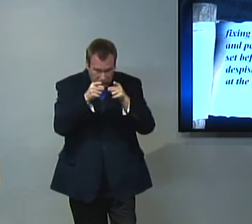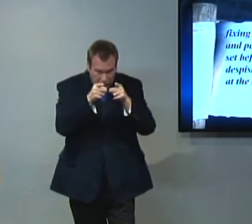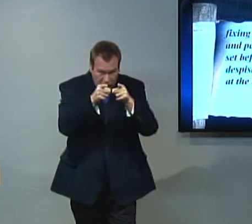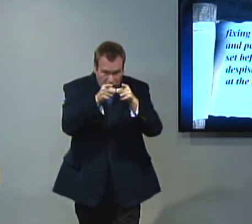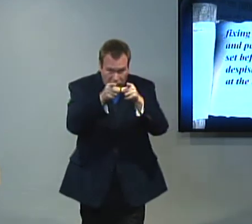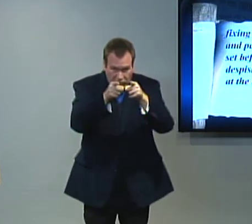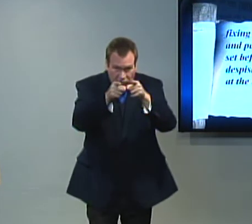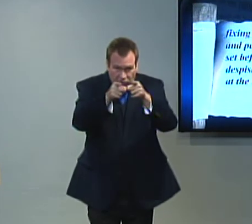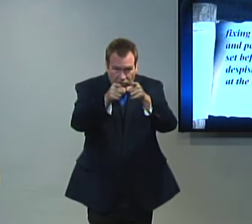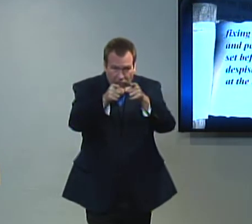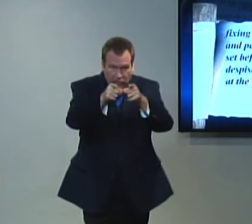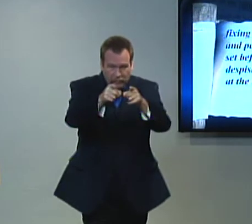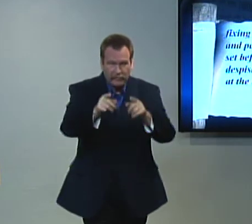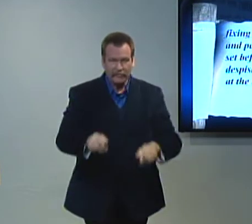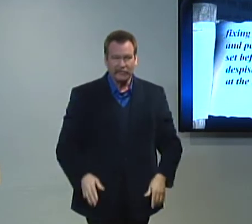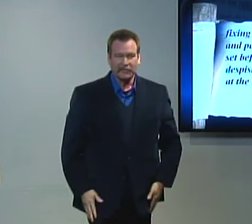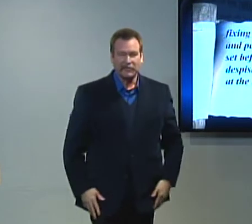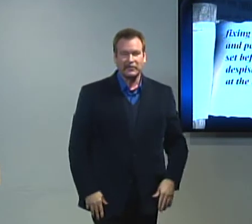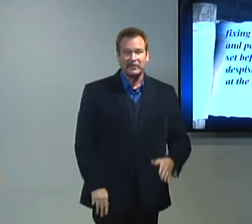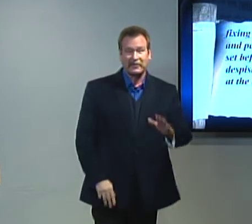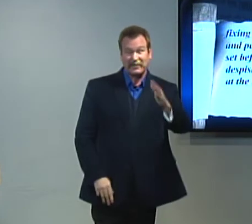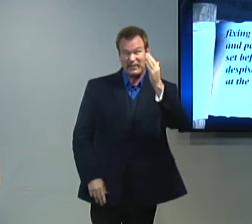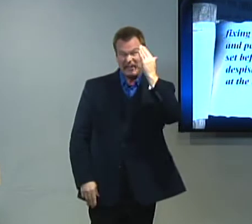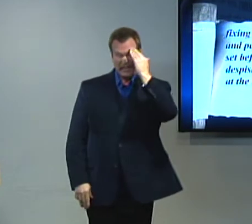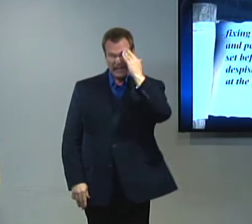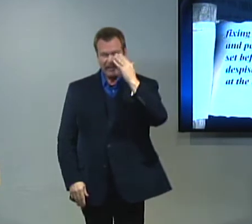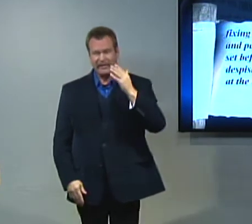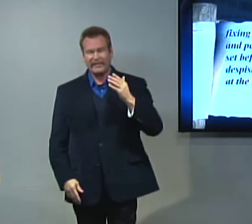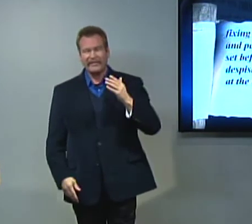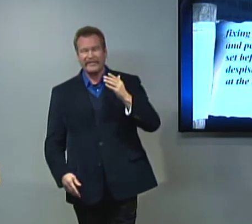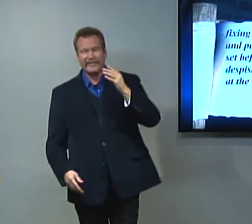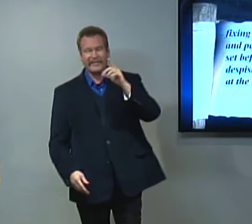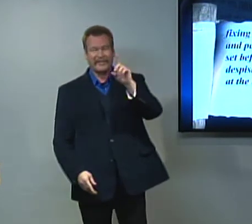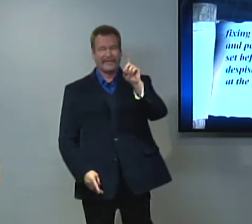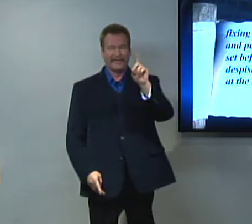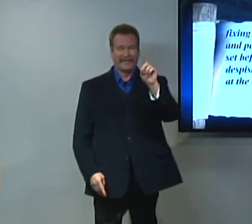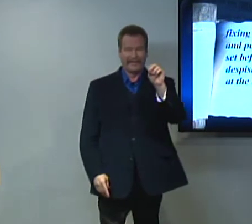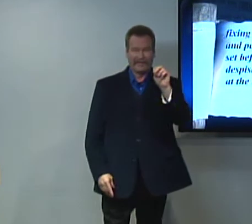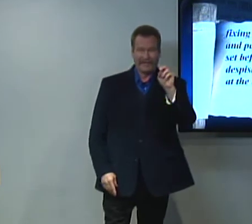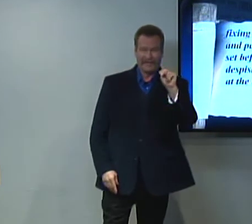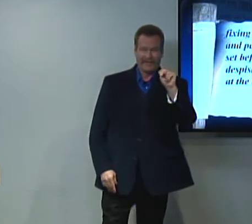Instead, they just continue to plow the field because they can only see that little path right in front of them.